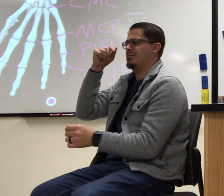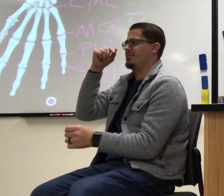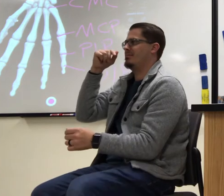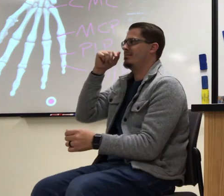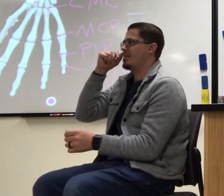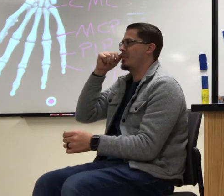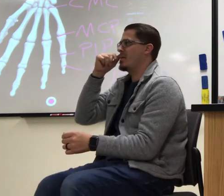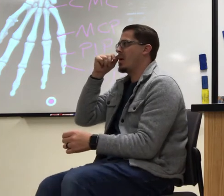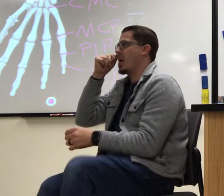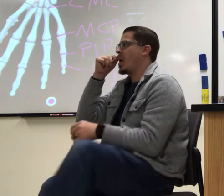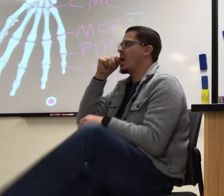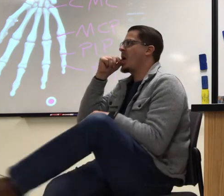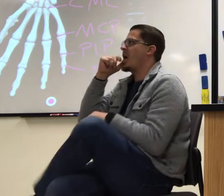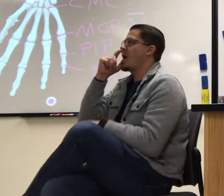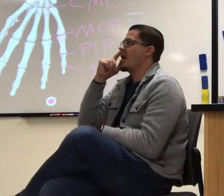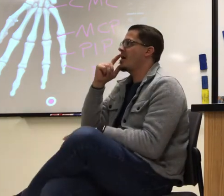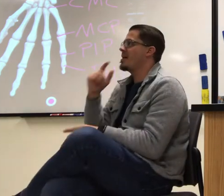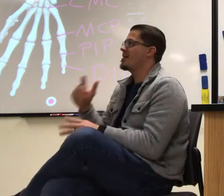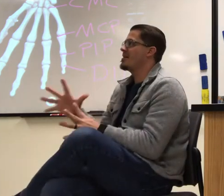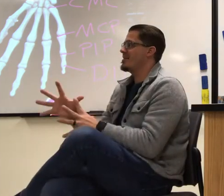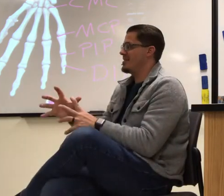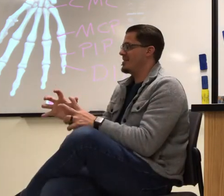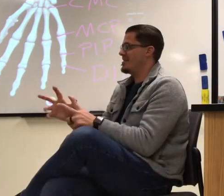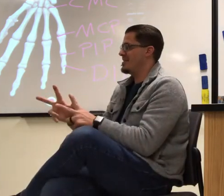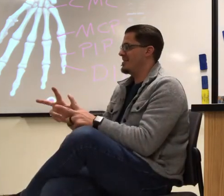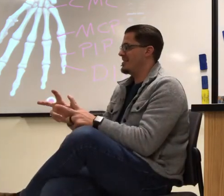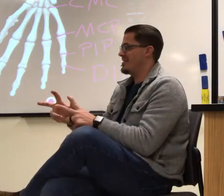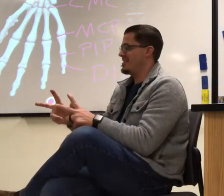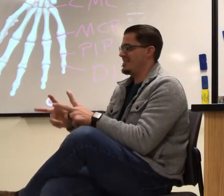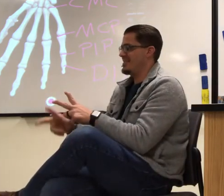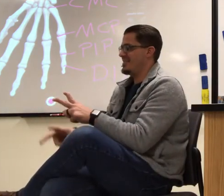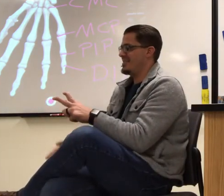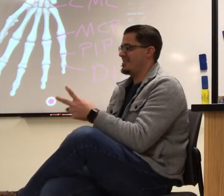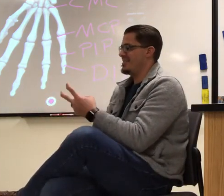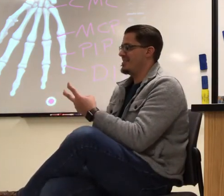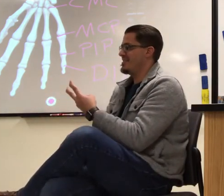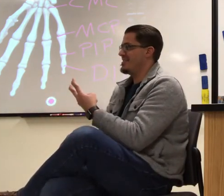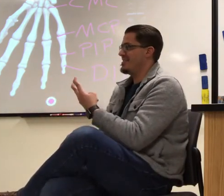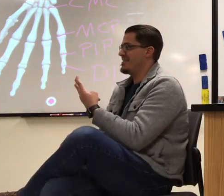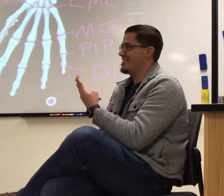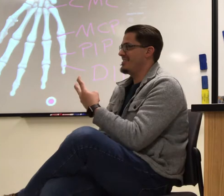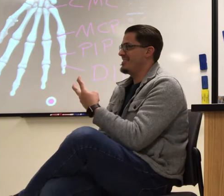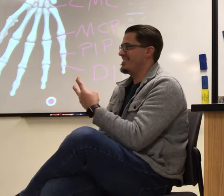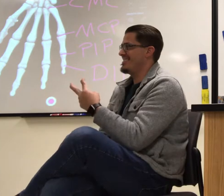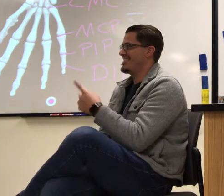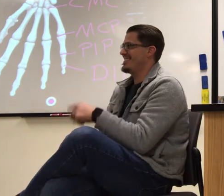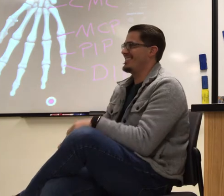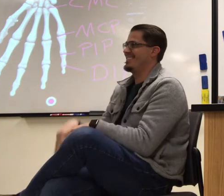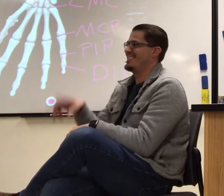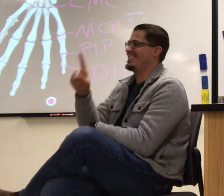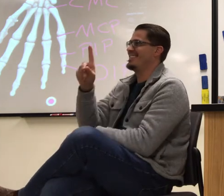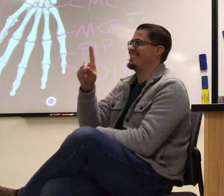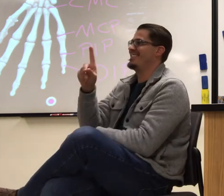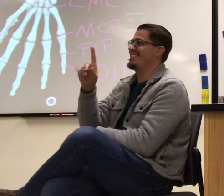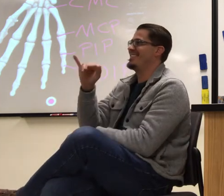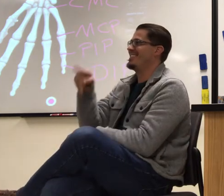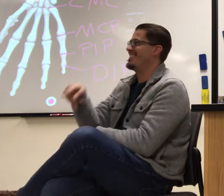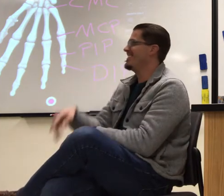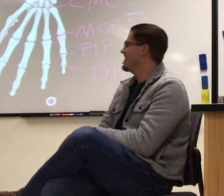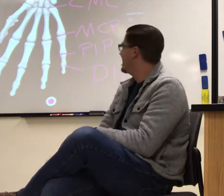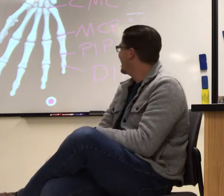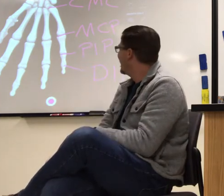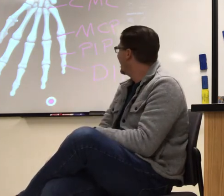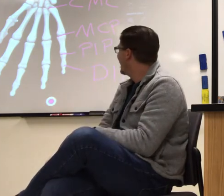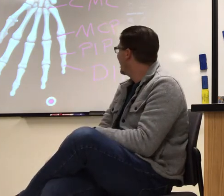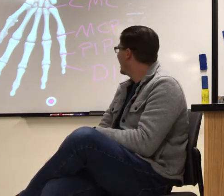The thumb only has one interphalangeal joint, so you just call it IP, okay? Because there's no proximal